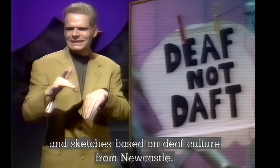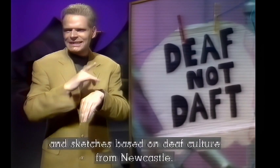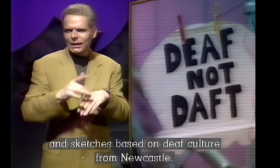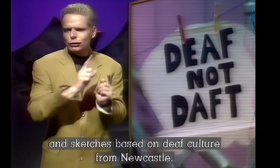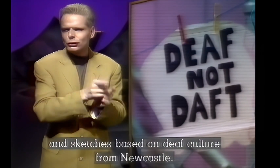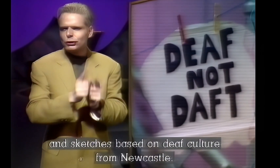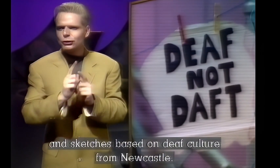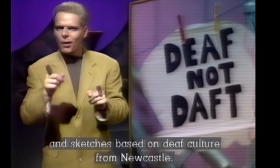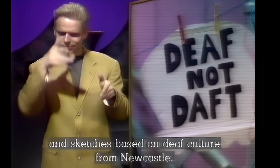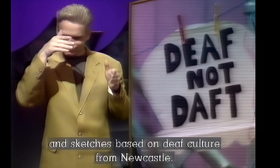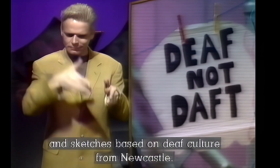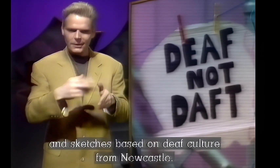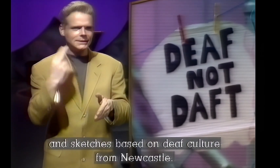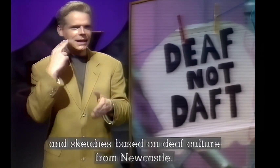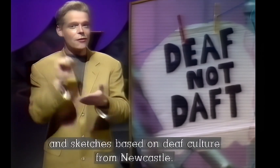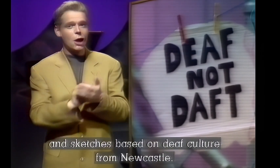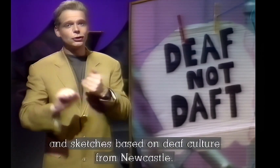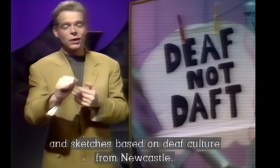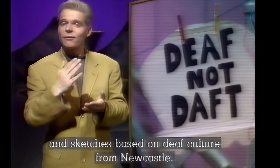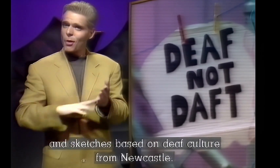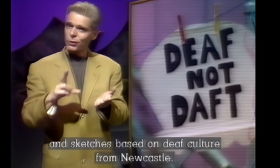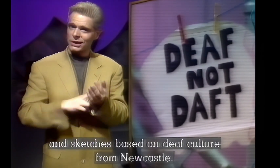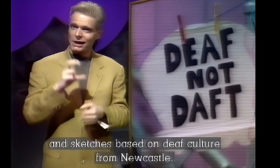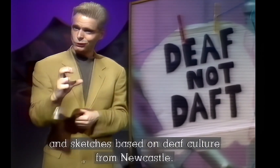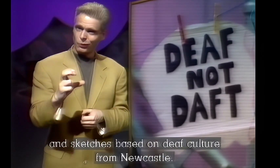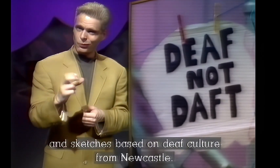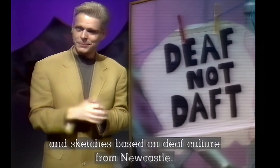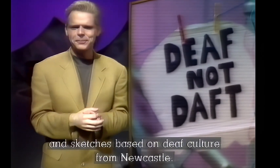and sketches based on deaf culture from Newcastle.